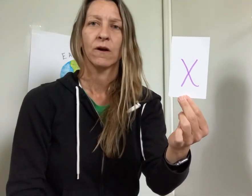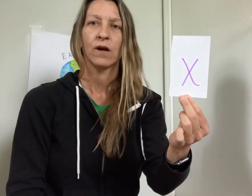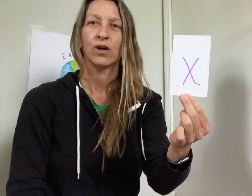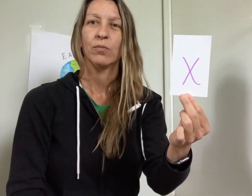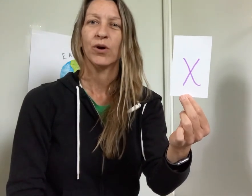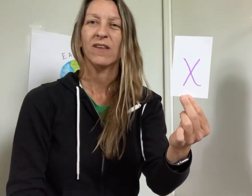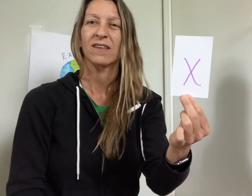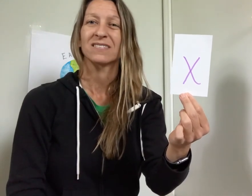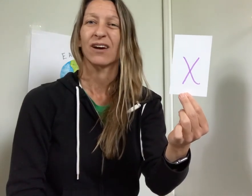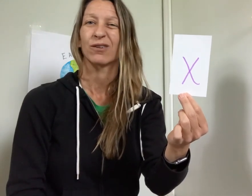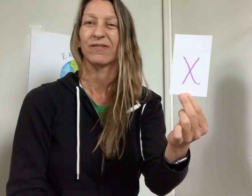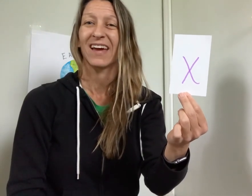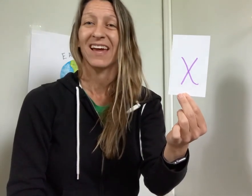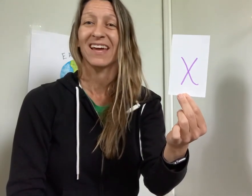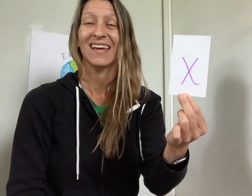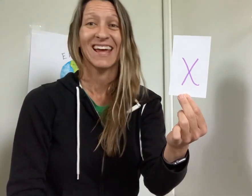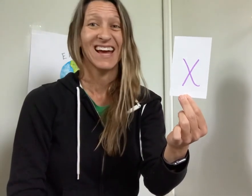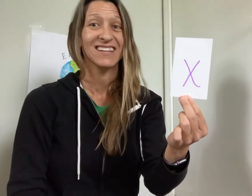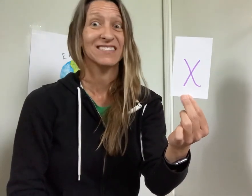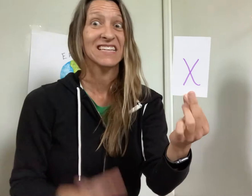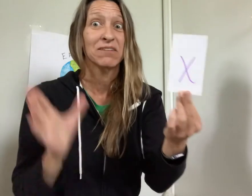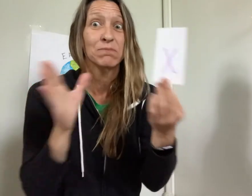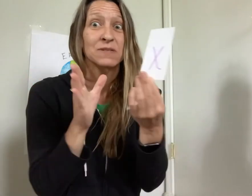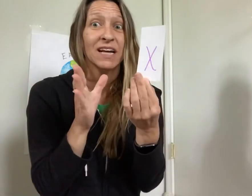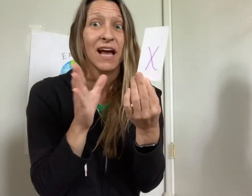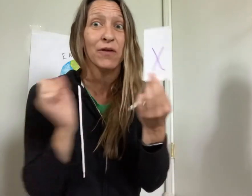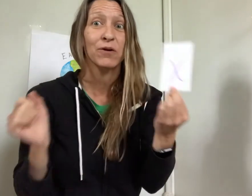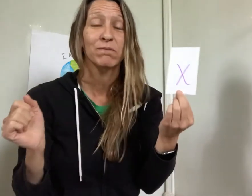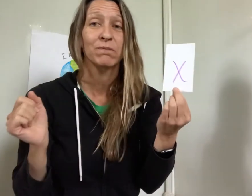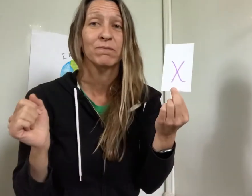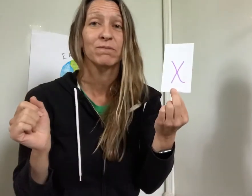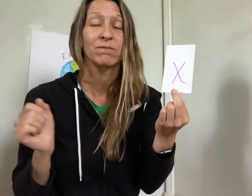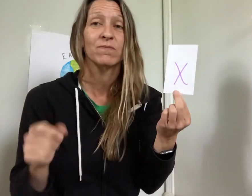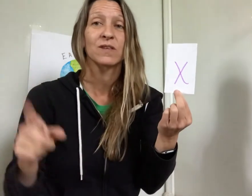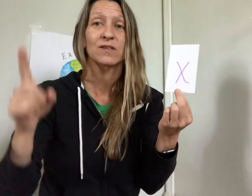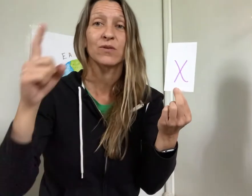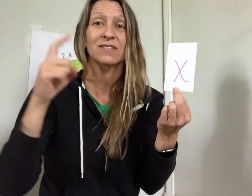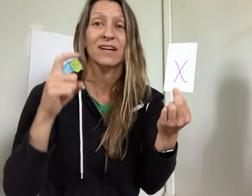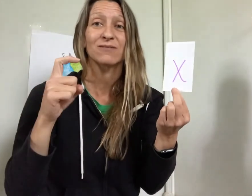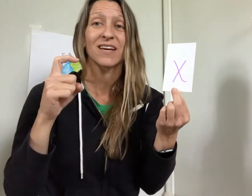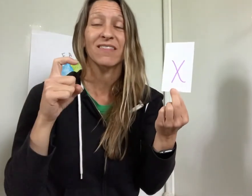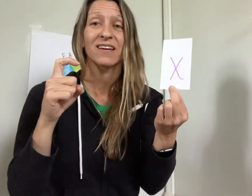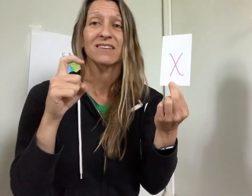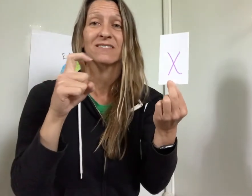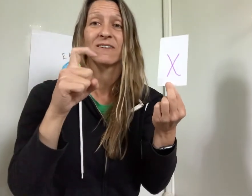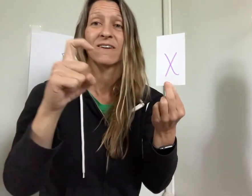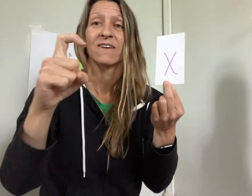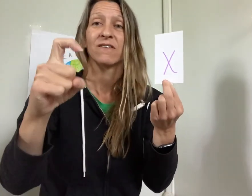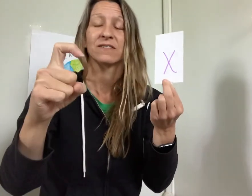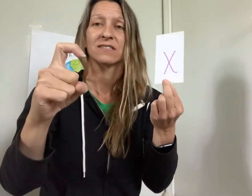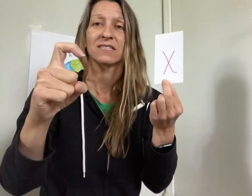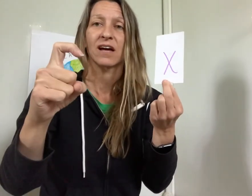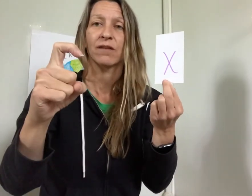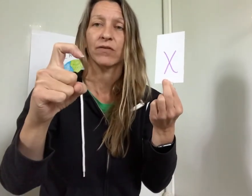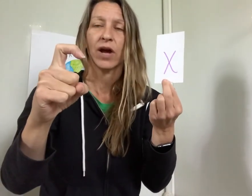you put the sound of K and S together. So it sounds like this. This is a sign for